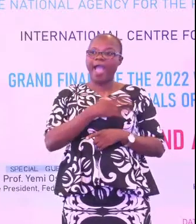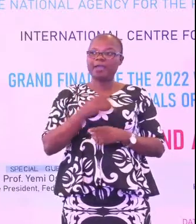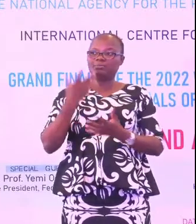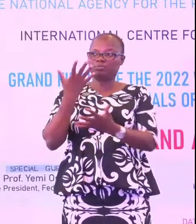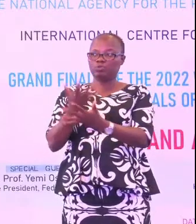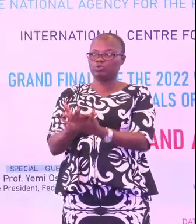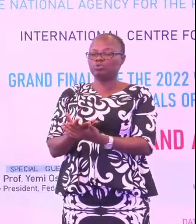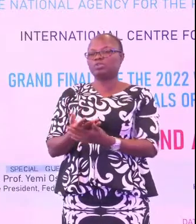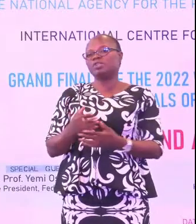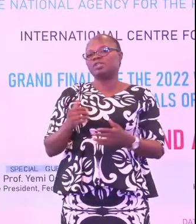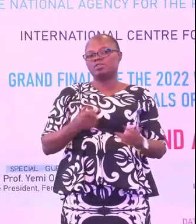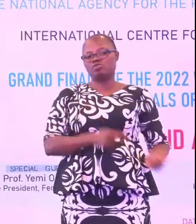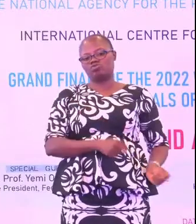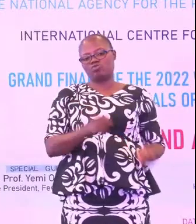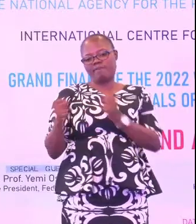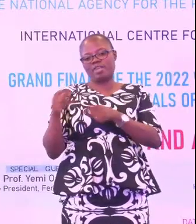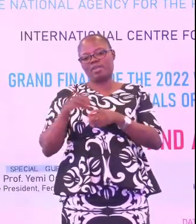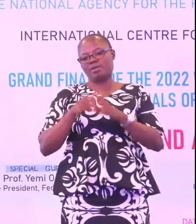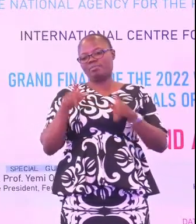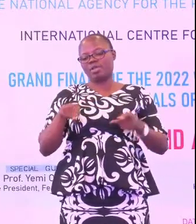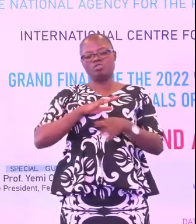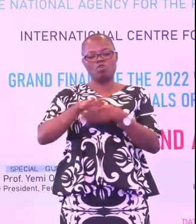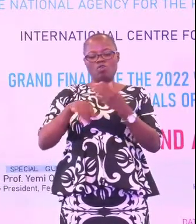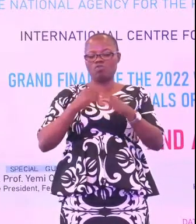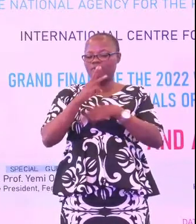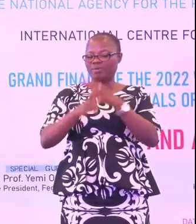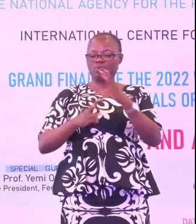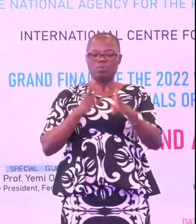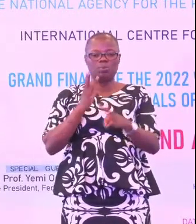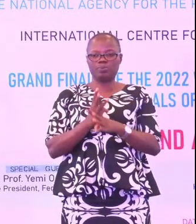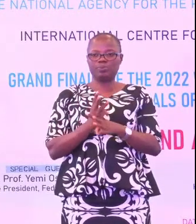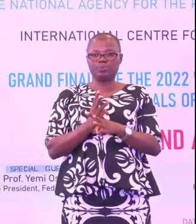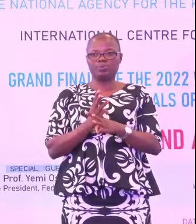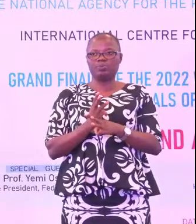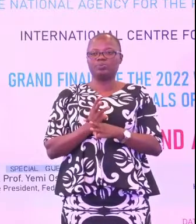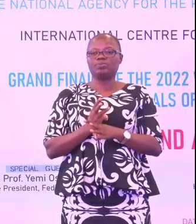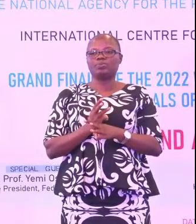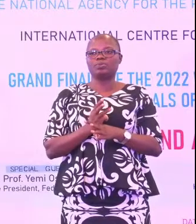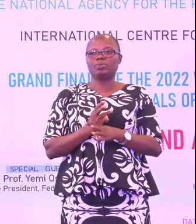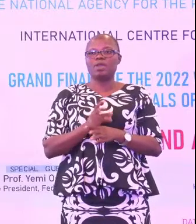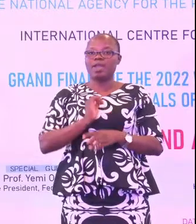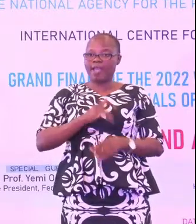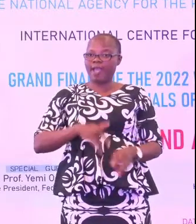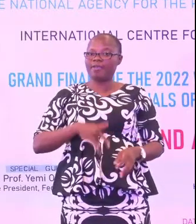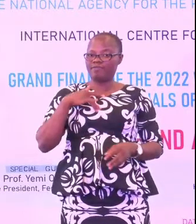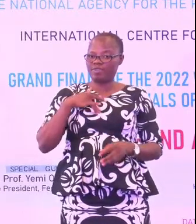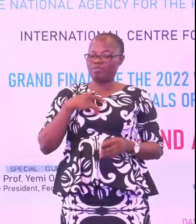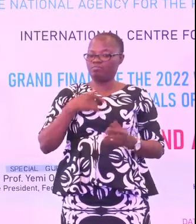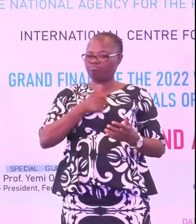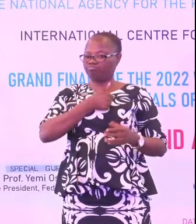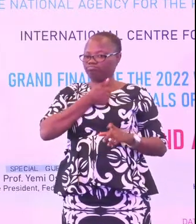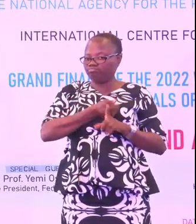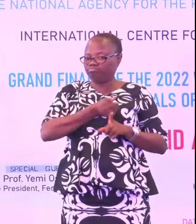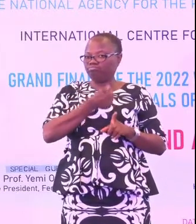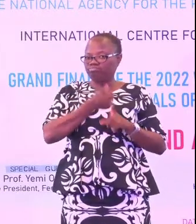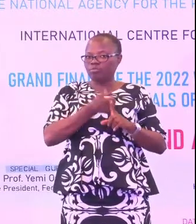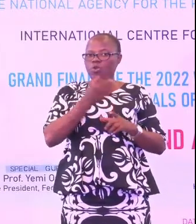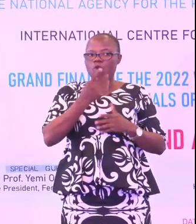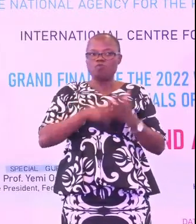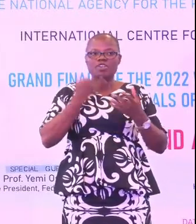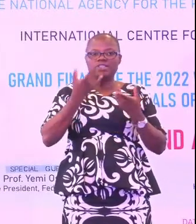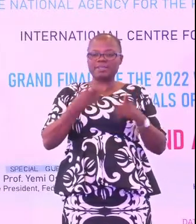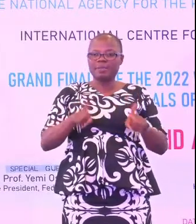prosecuting trafficking in persons all over the world. I feel the pulse of what is